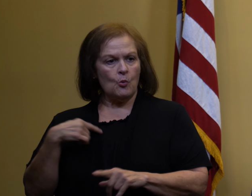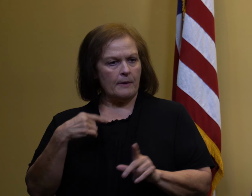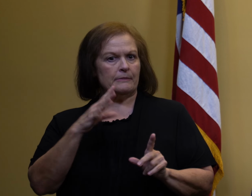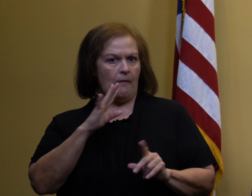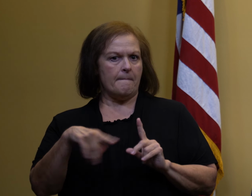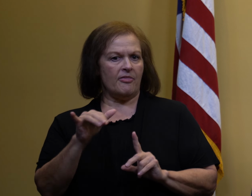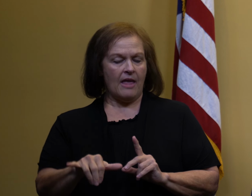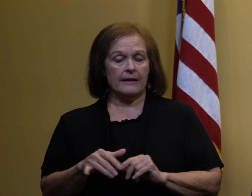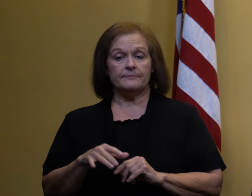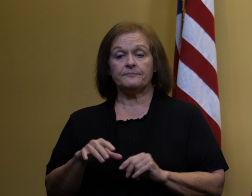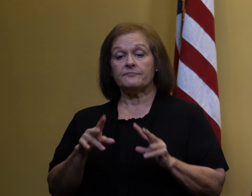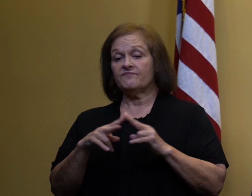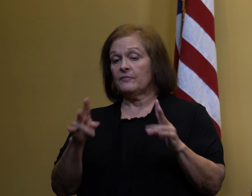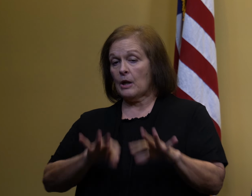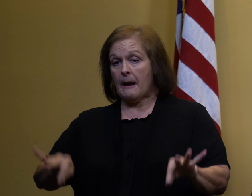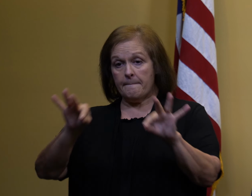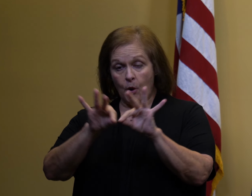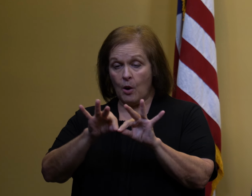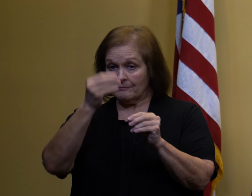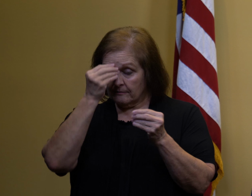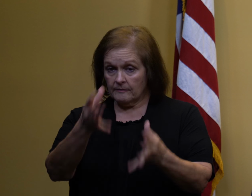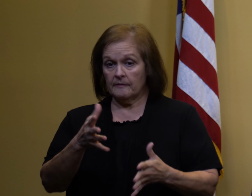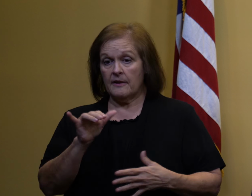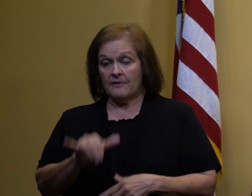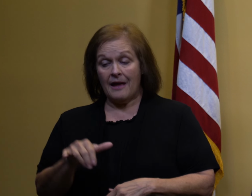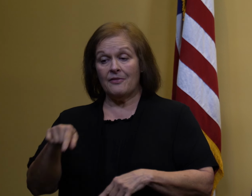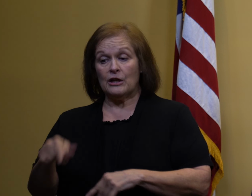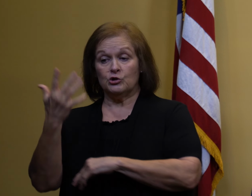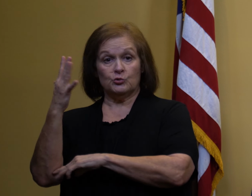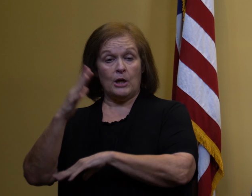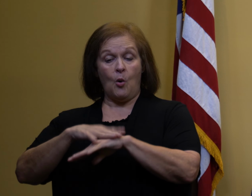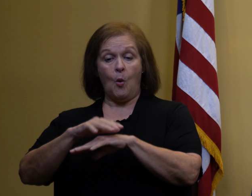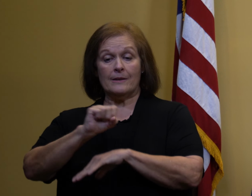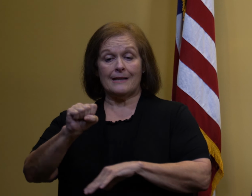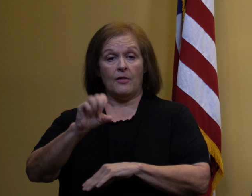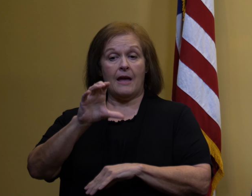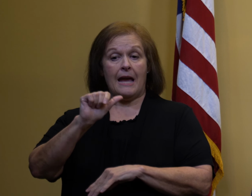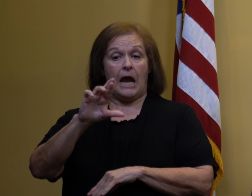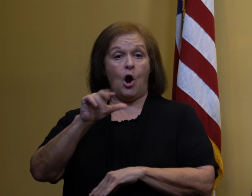about this. It is very important, again, to reiterate that the tree on South Carrollton